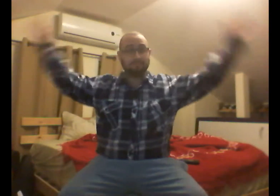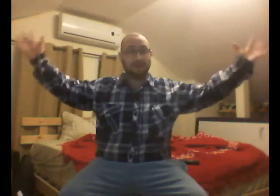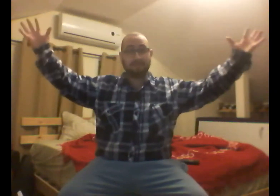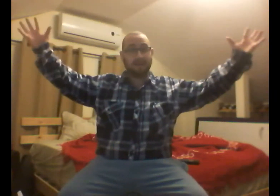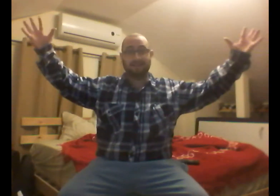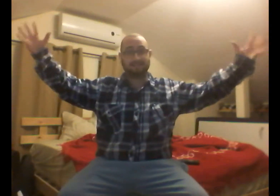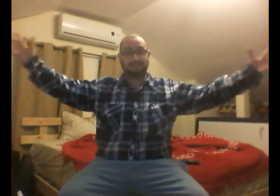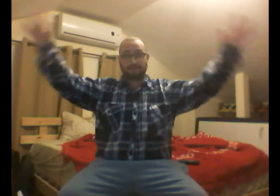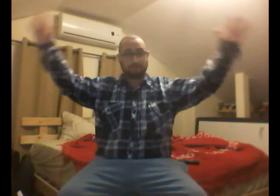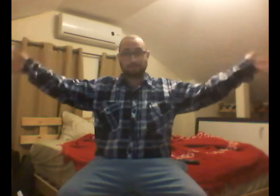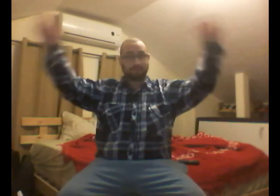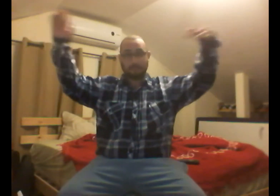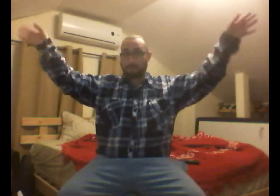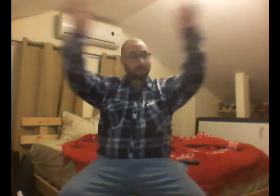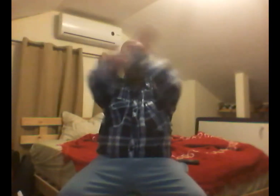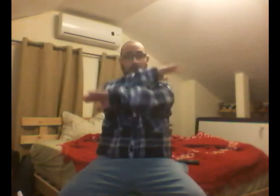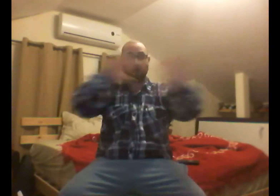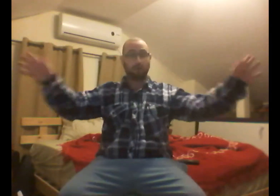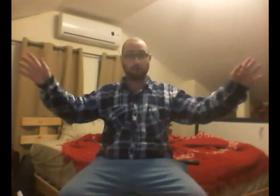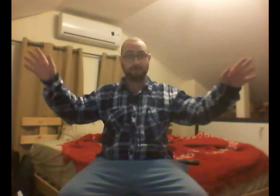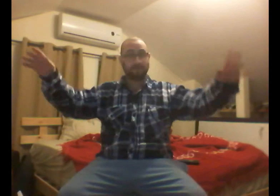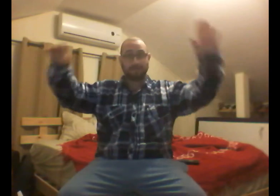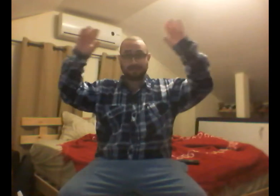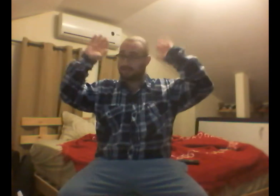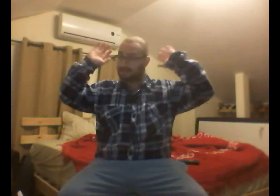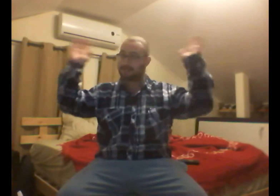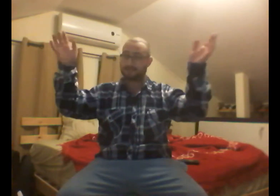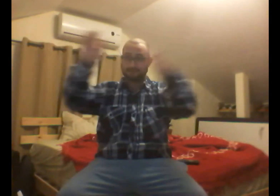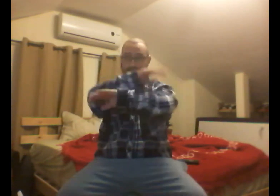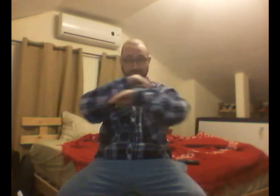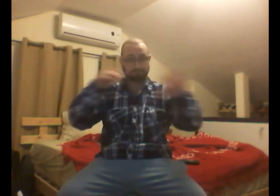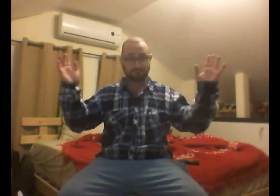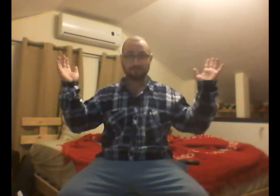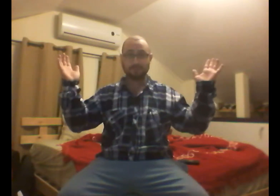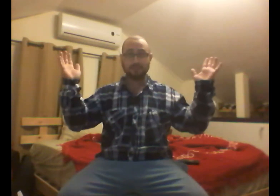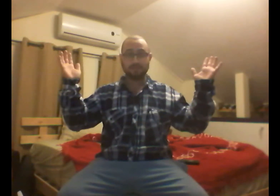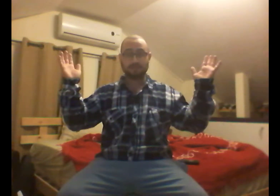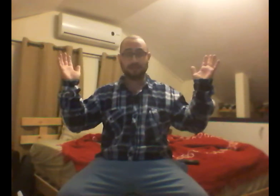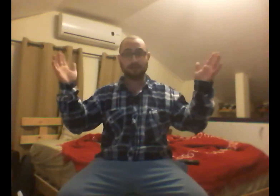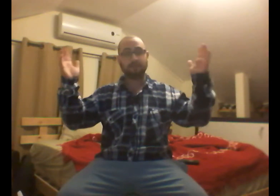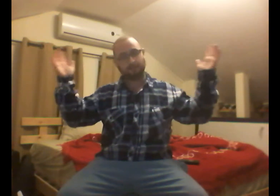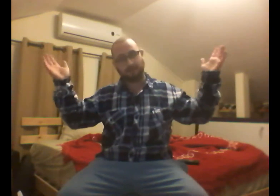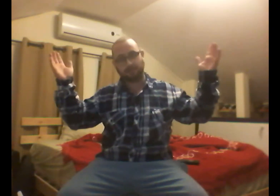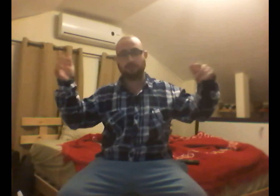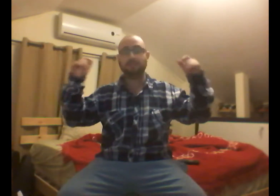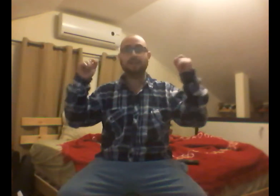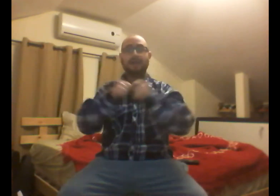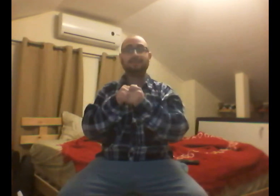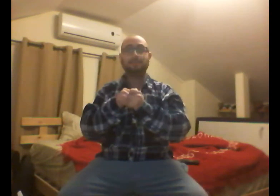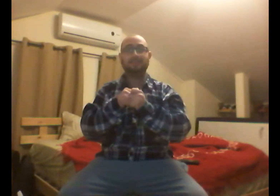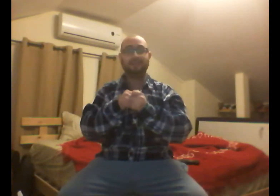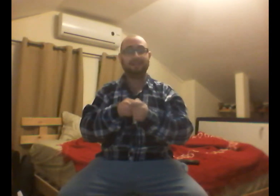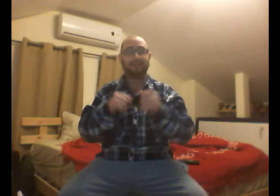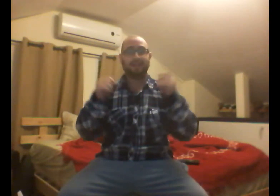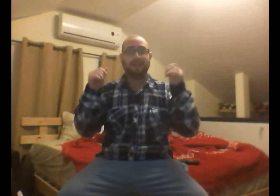my mind is just all over the place. Let's just start, naturally, at the beginning.